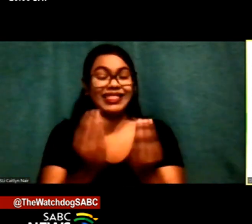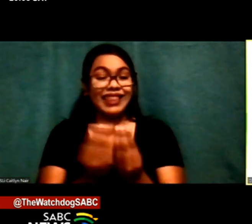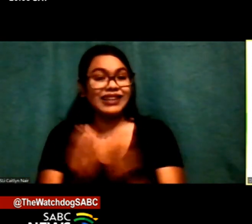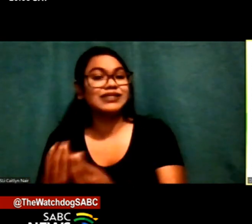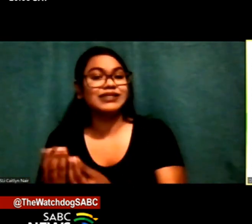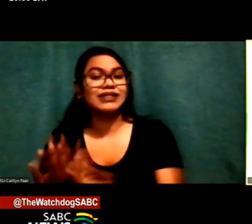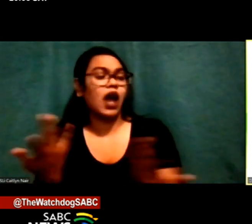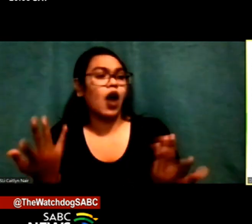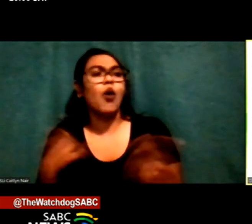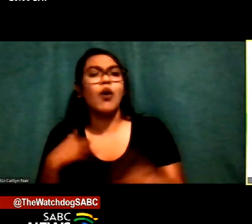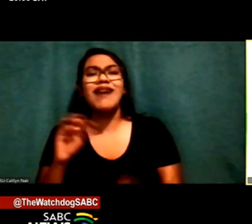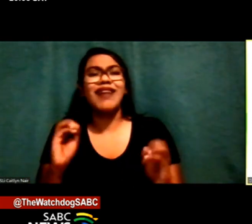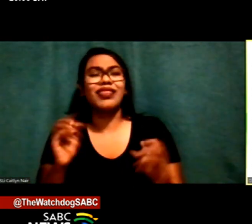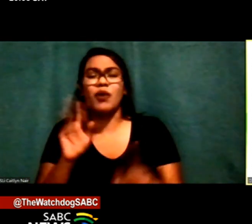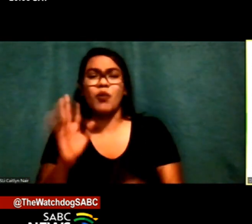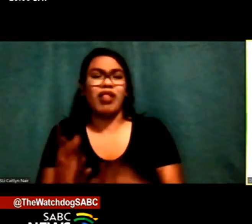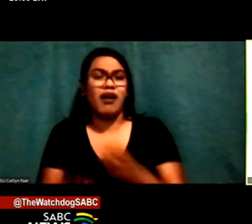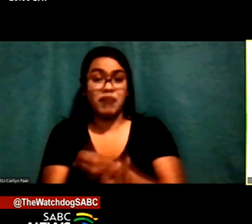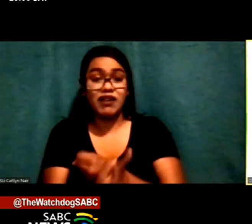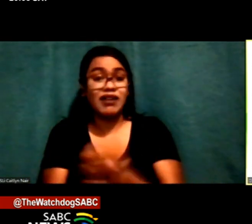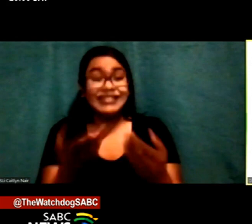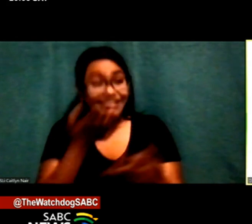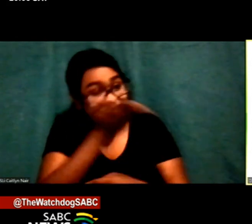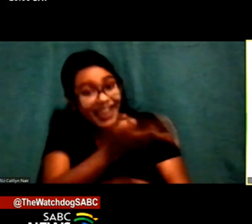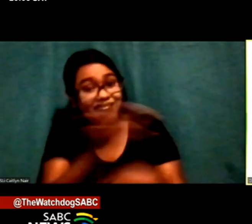happen. But we know that as many